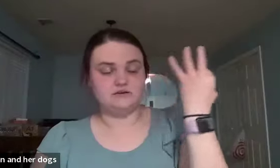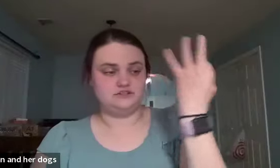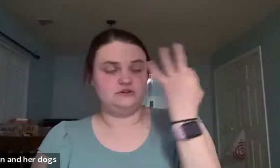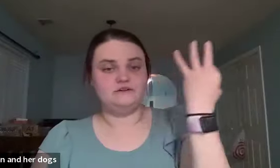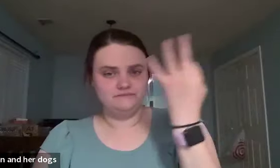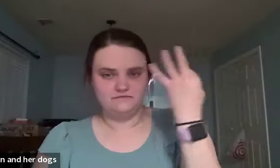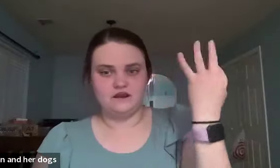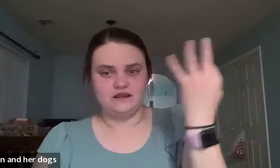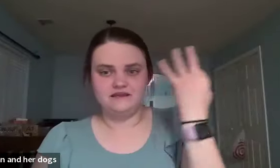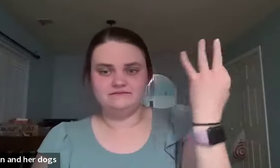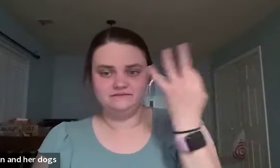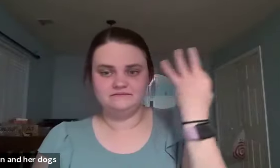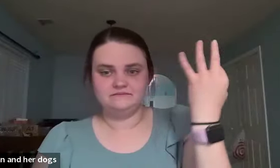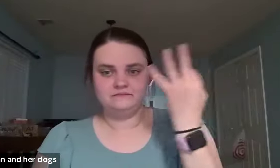it or circle it, Friday.